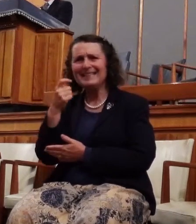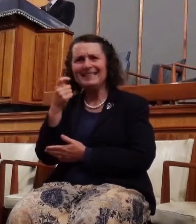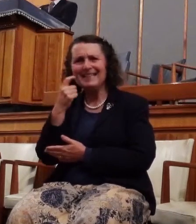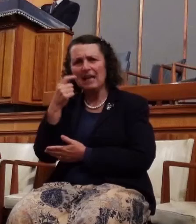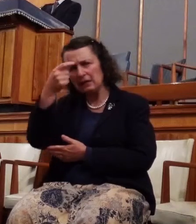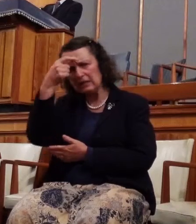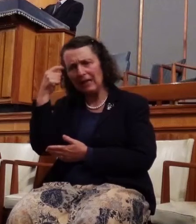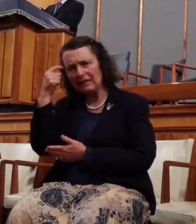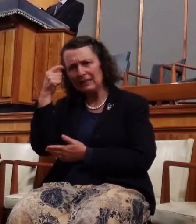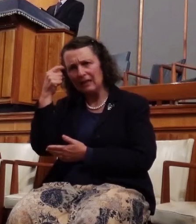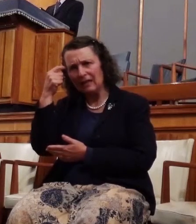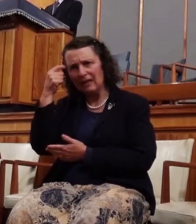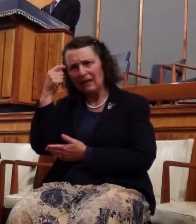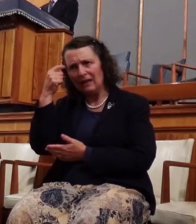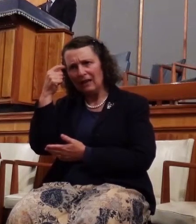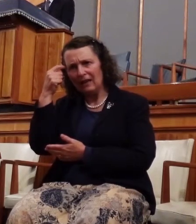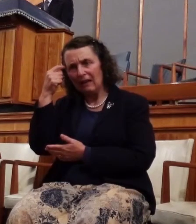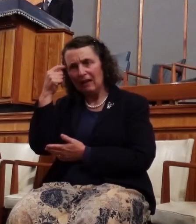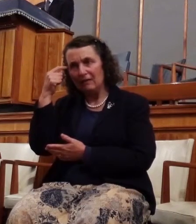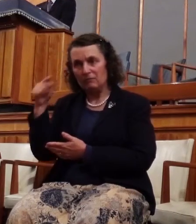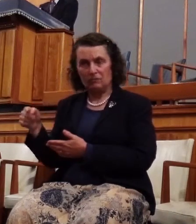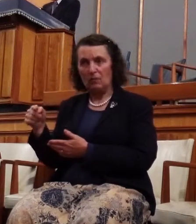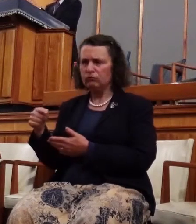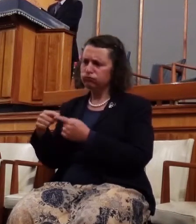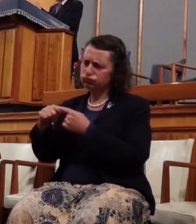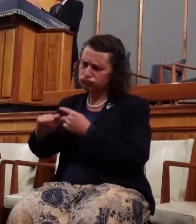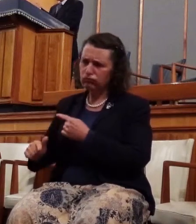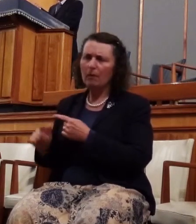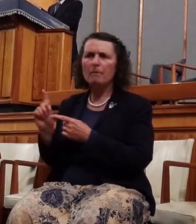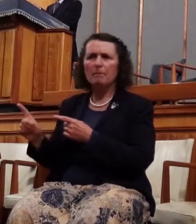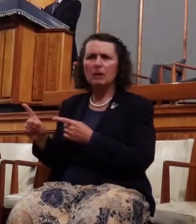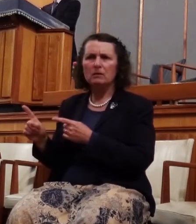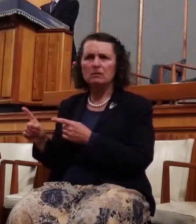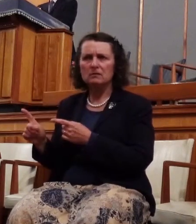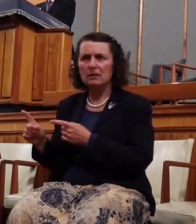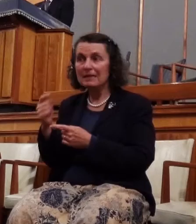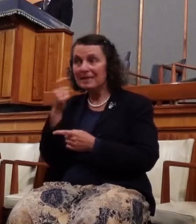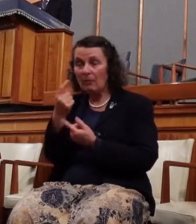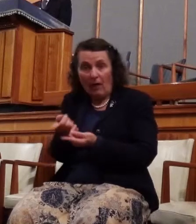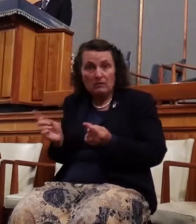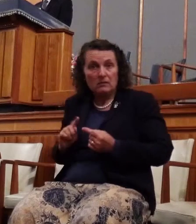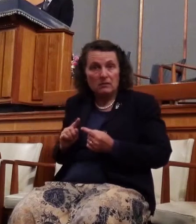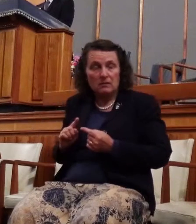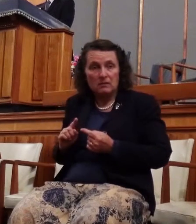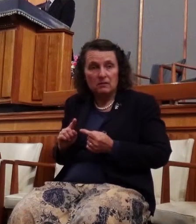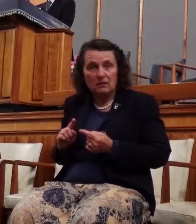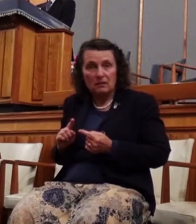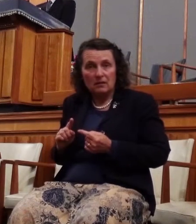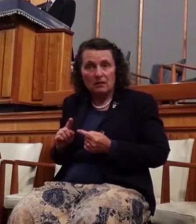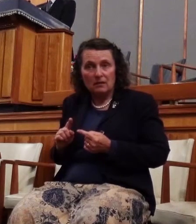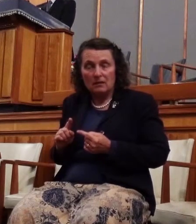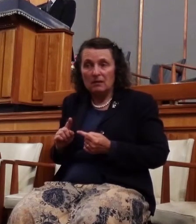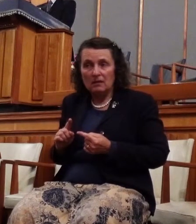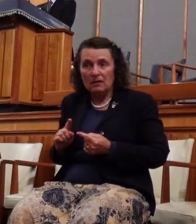simple it means, oh, it didn't cost anything. It is simple on our side, but it was not man-made. Man couldn't